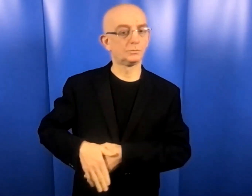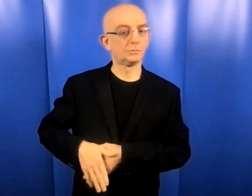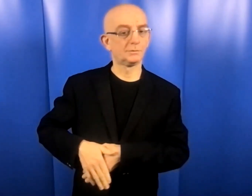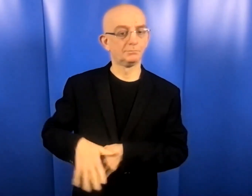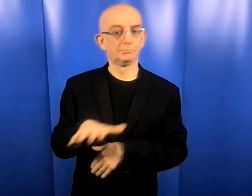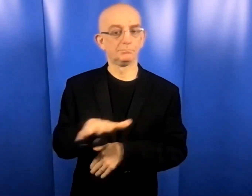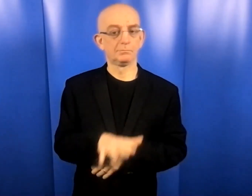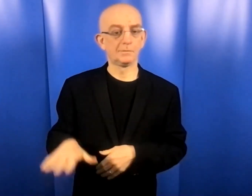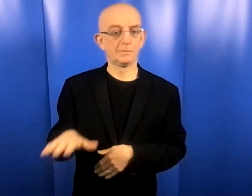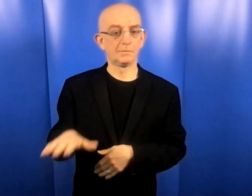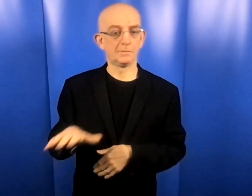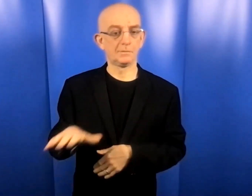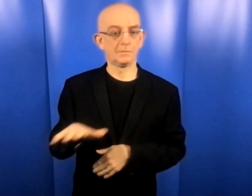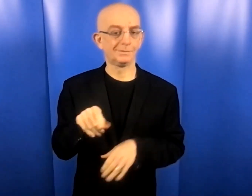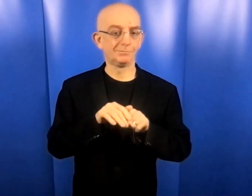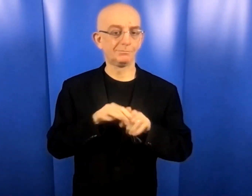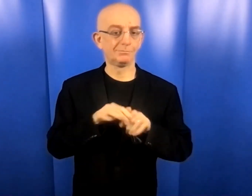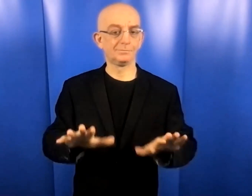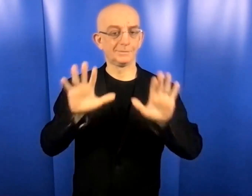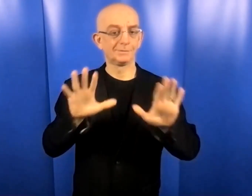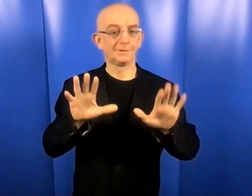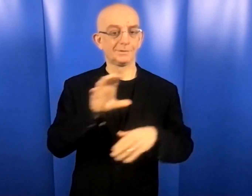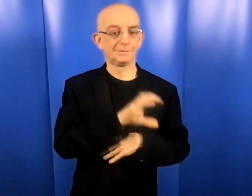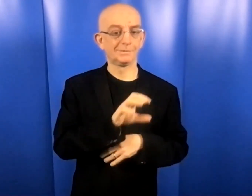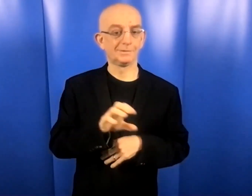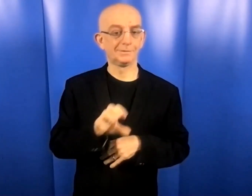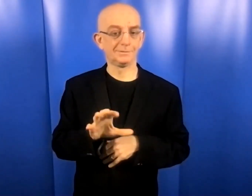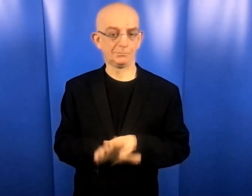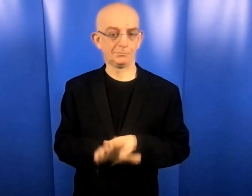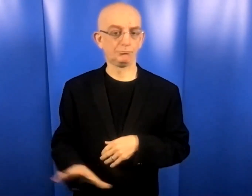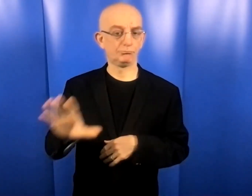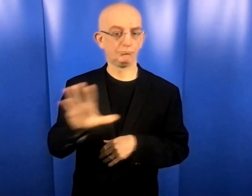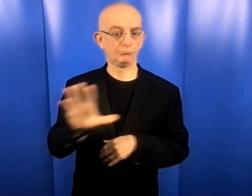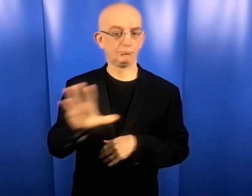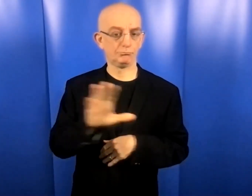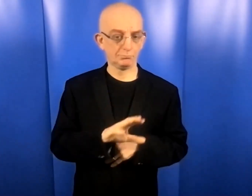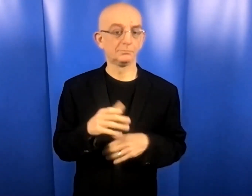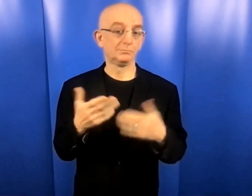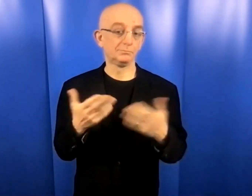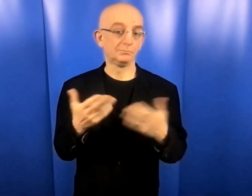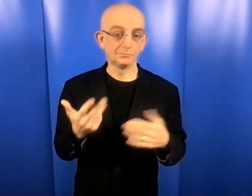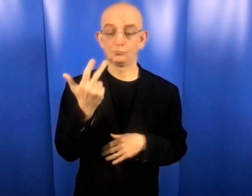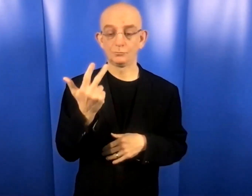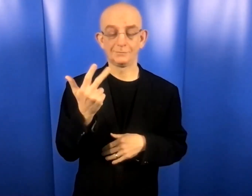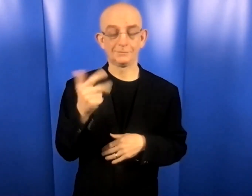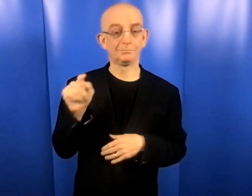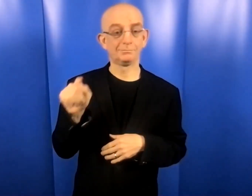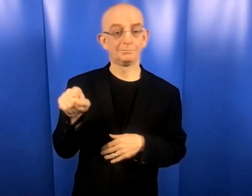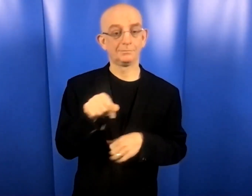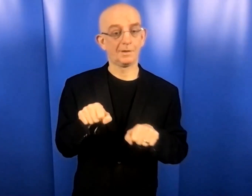Sudan, even including the 3 administrative areas in South Sudan,